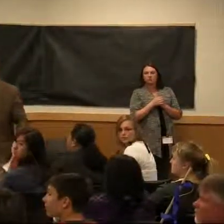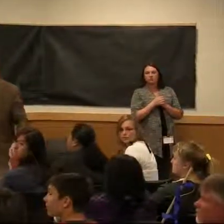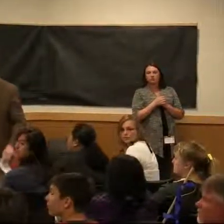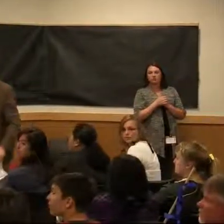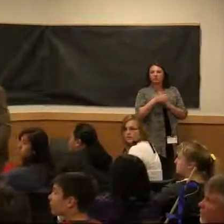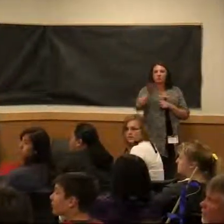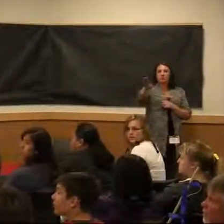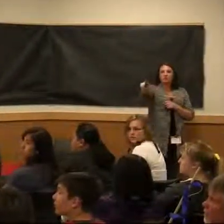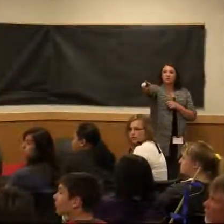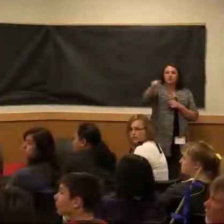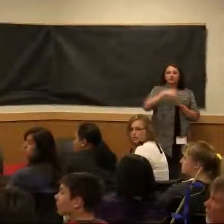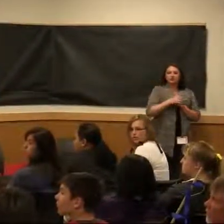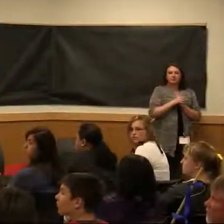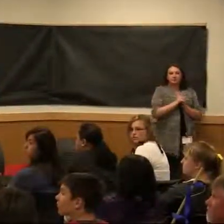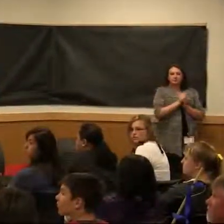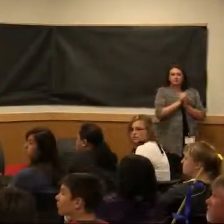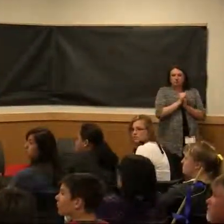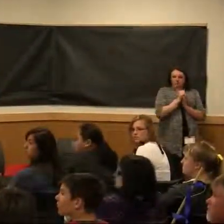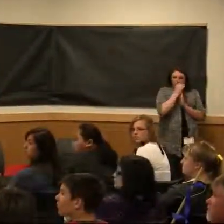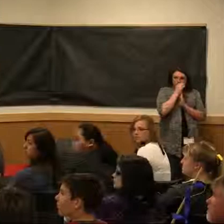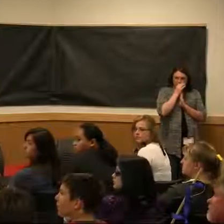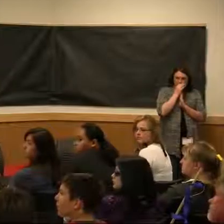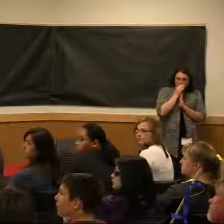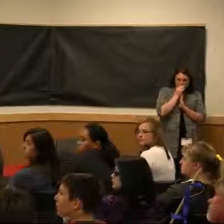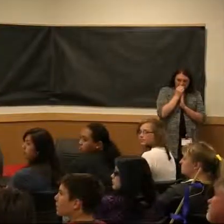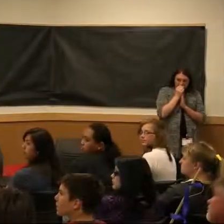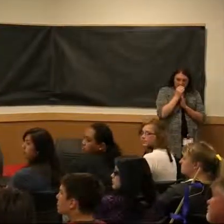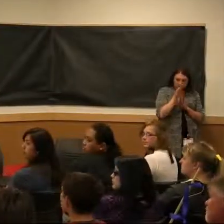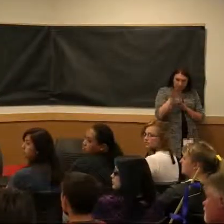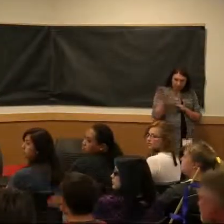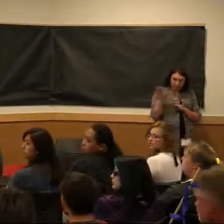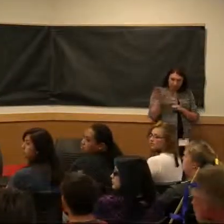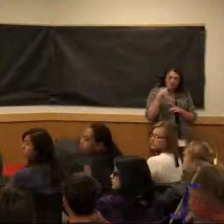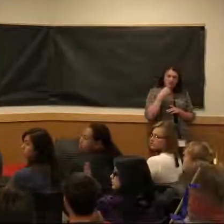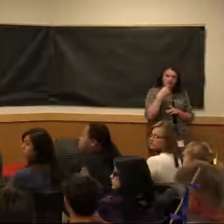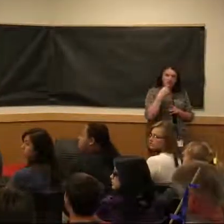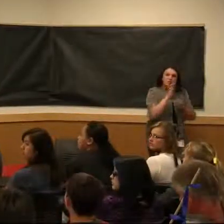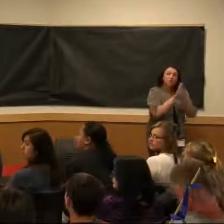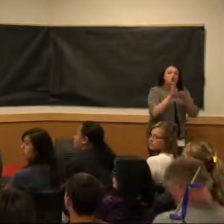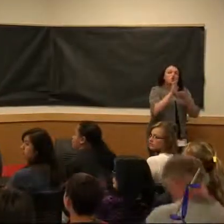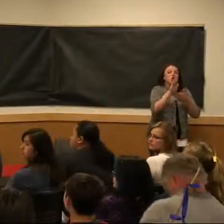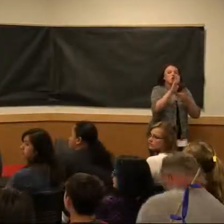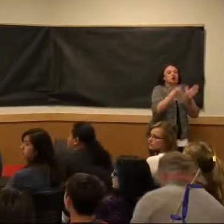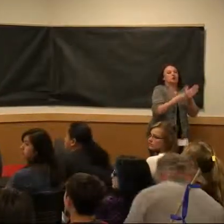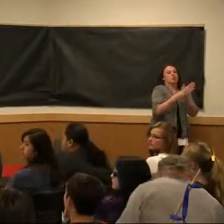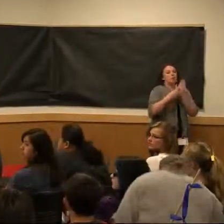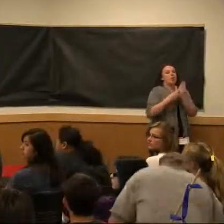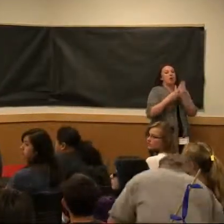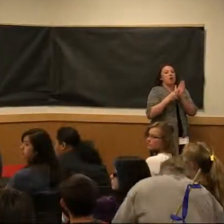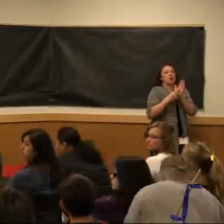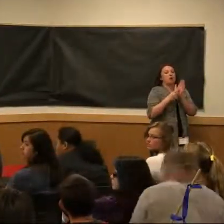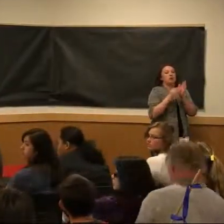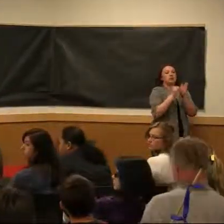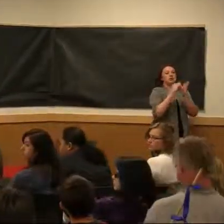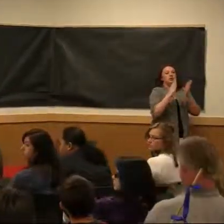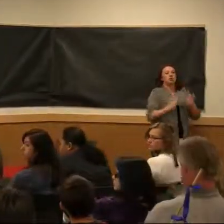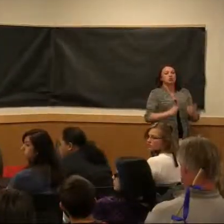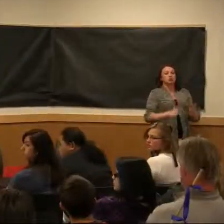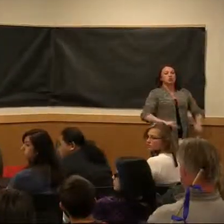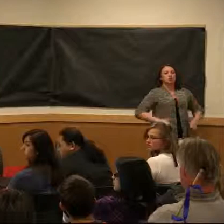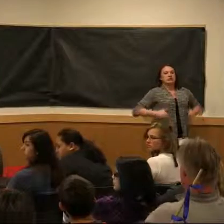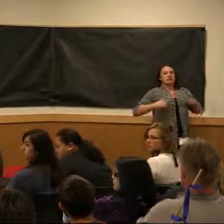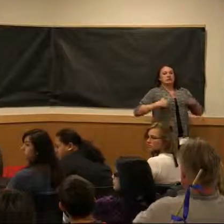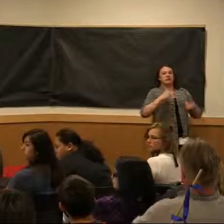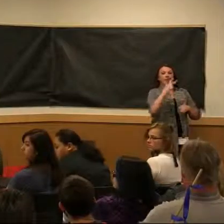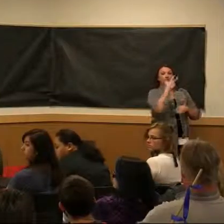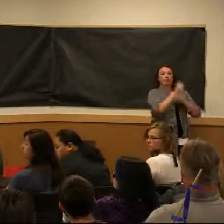Do you have any questions? Go ahead. Yes, ma'am. You said your college requires people to live in the residential halls for, I